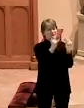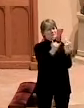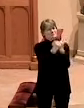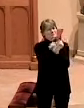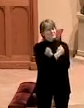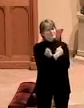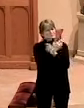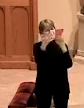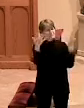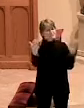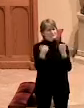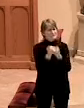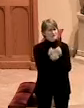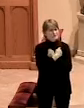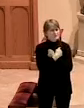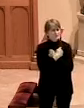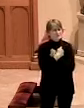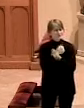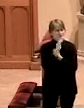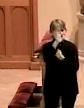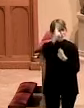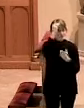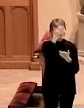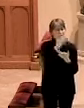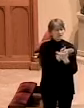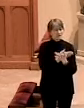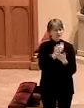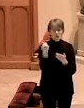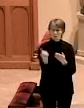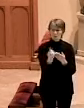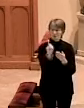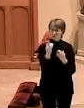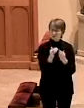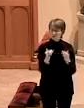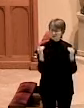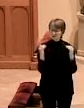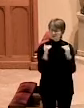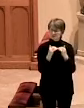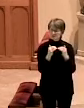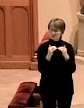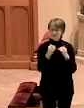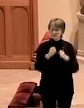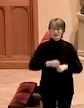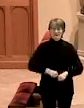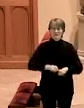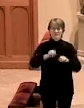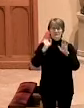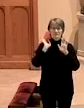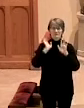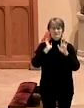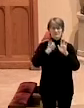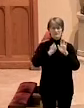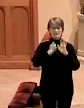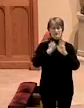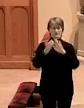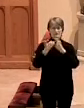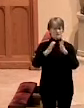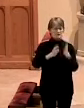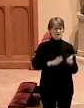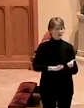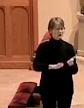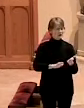the greatest love. For your Son, who alone is just, handed himself over to death and did not